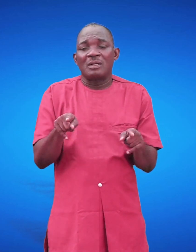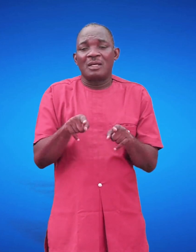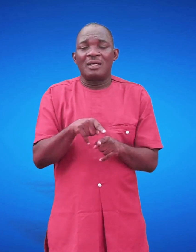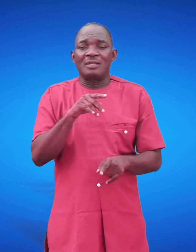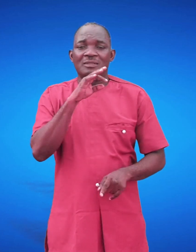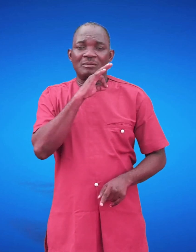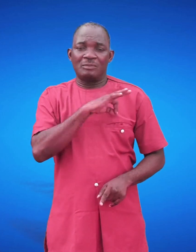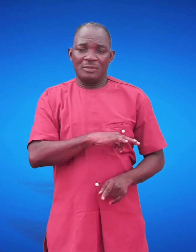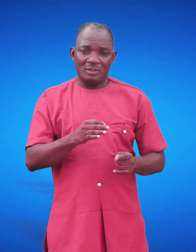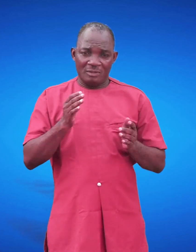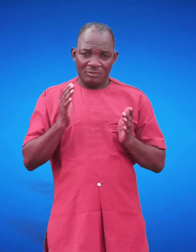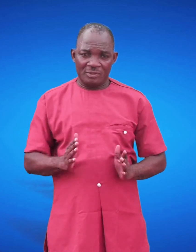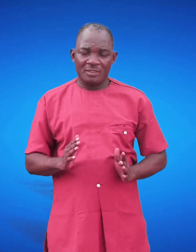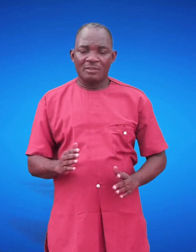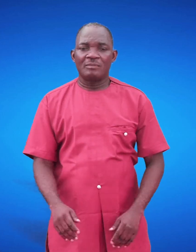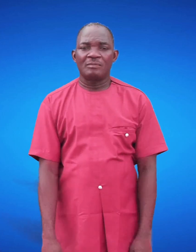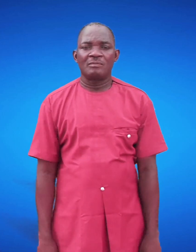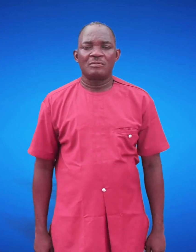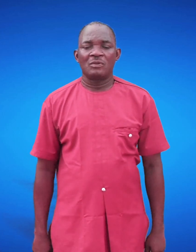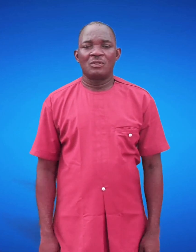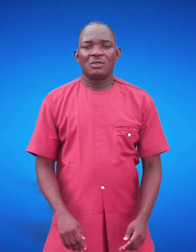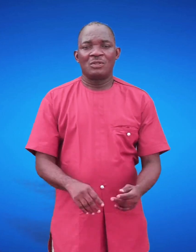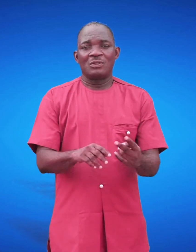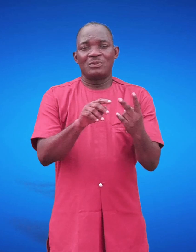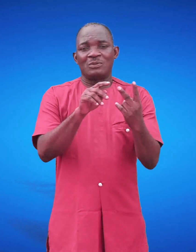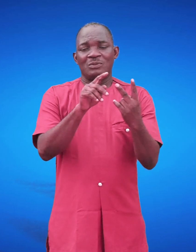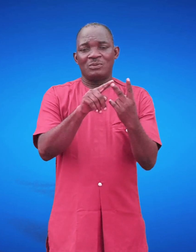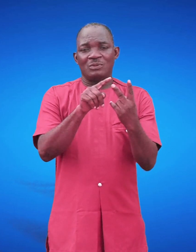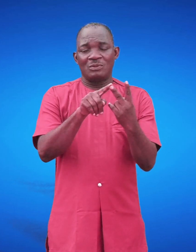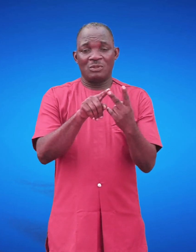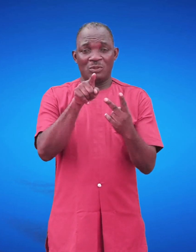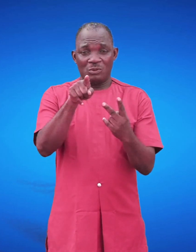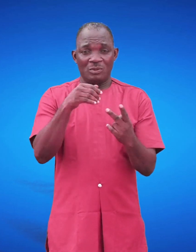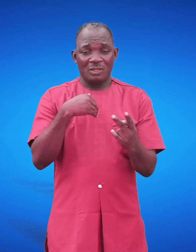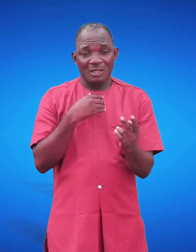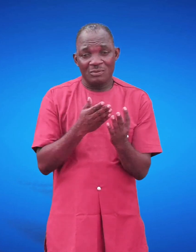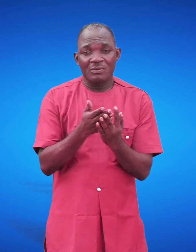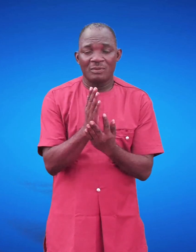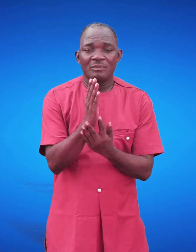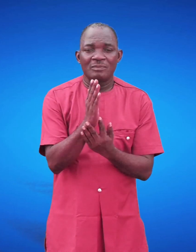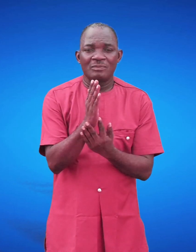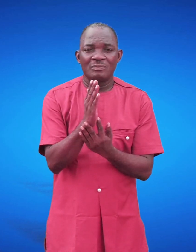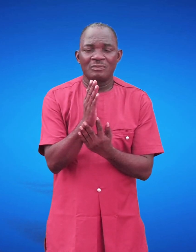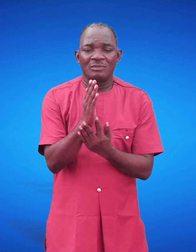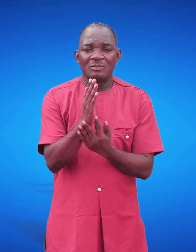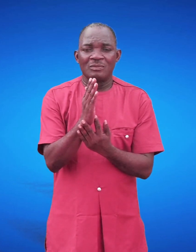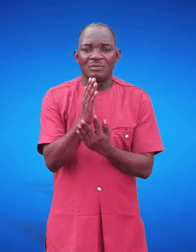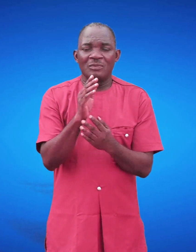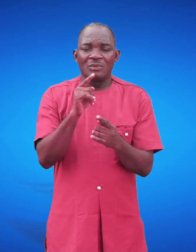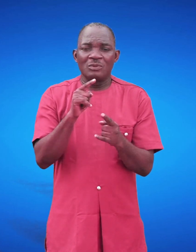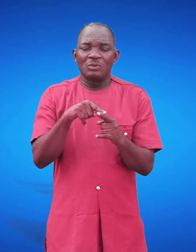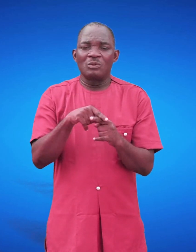beneficiary. 2. You have the right to withdraw